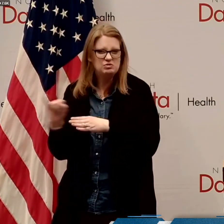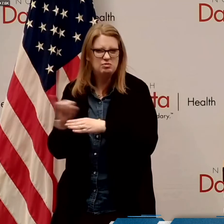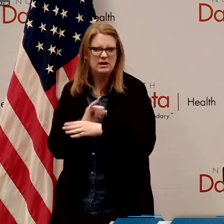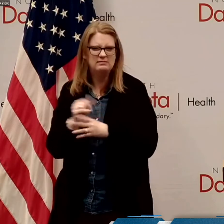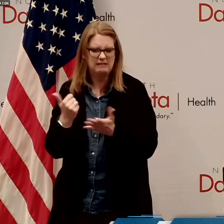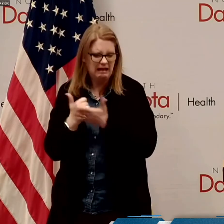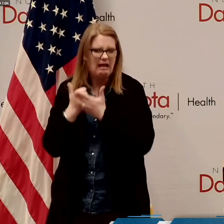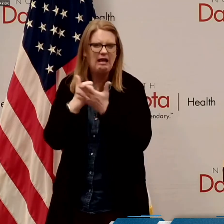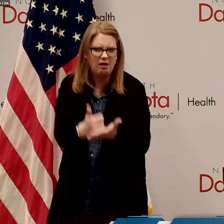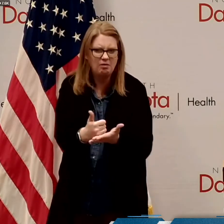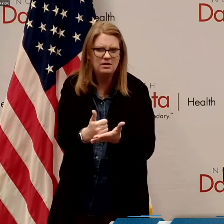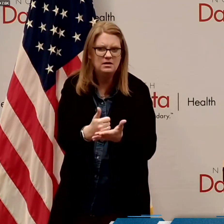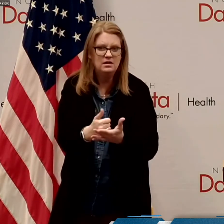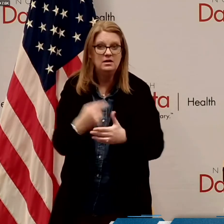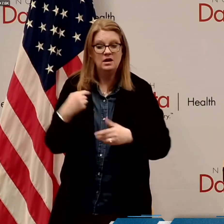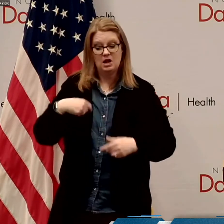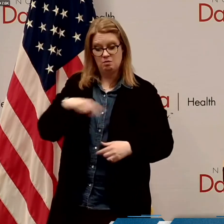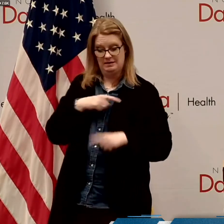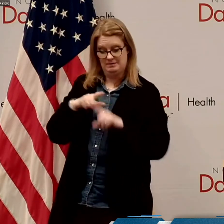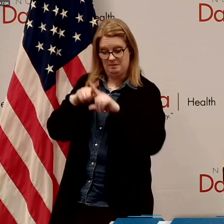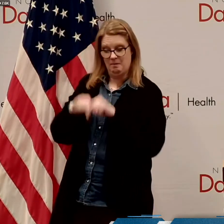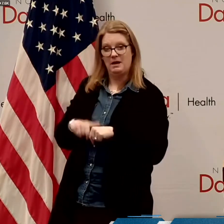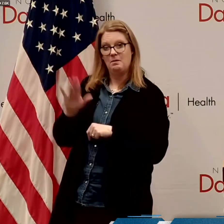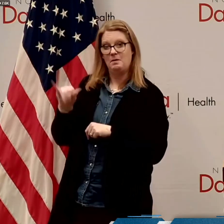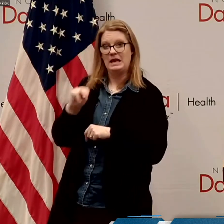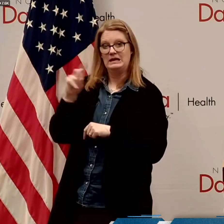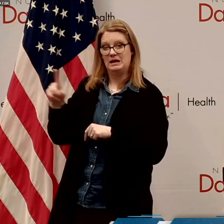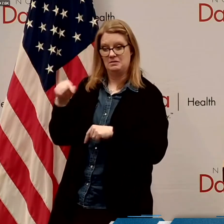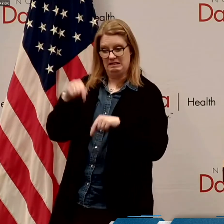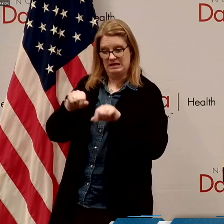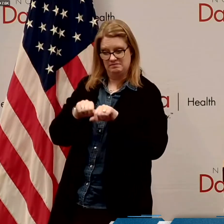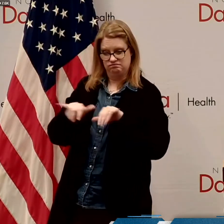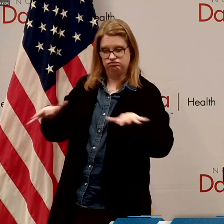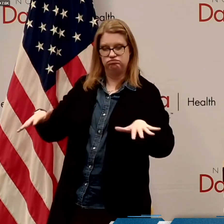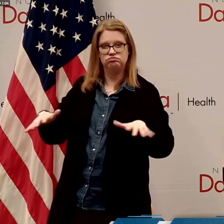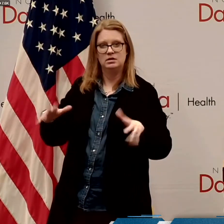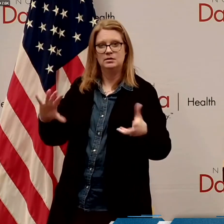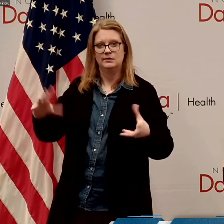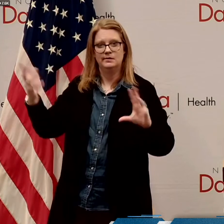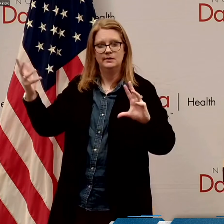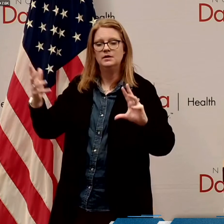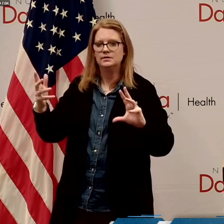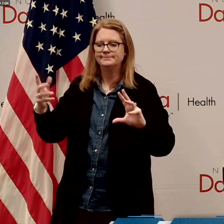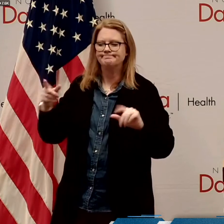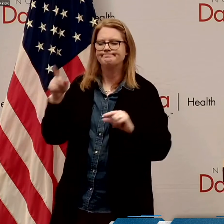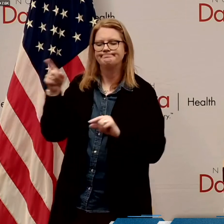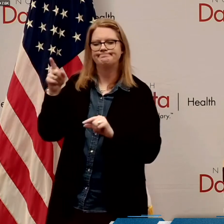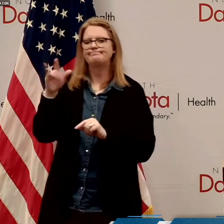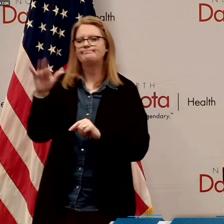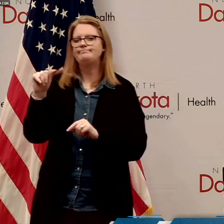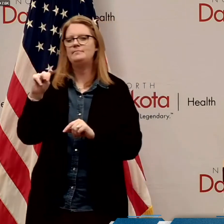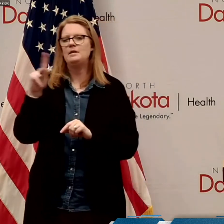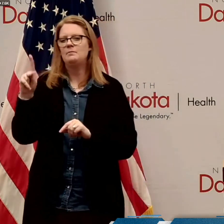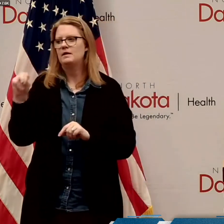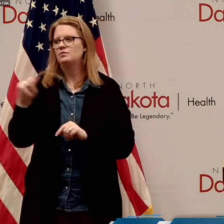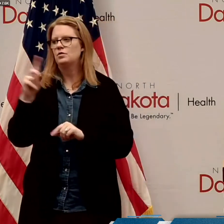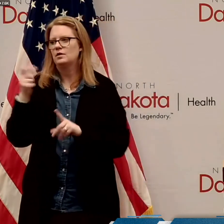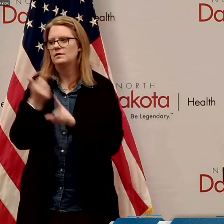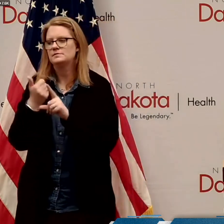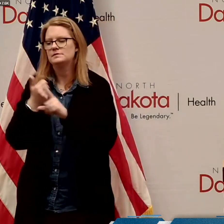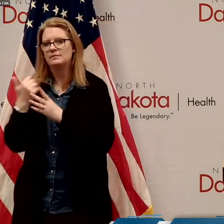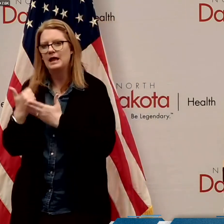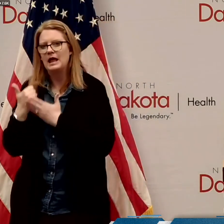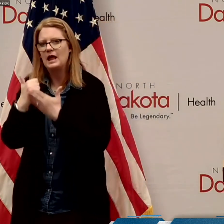need, the state has relied on BND, and this pandemic is another example of how the Bank of North Dakota can deliver on its important